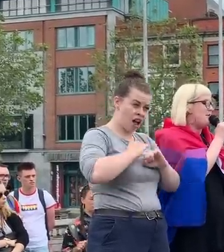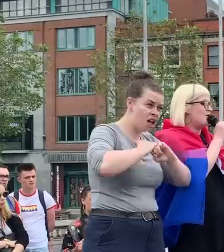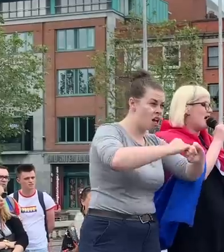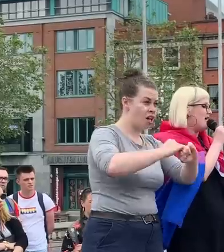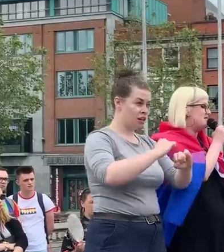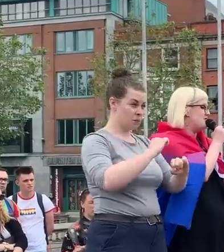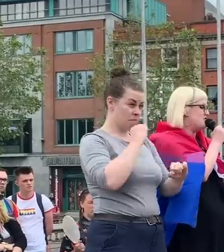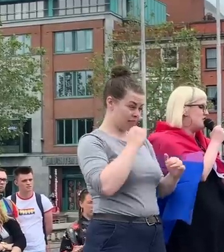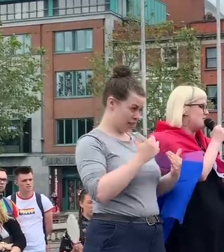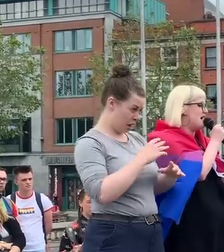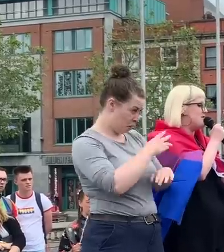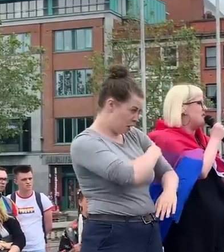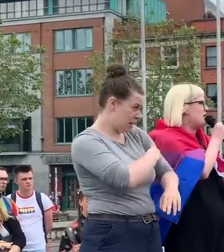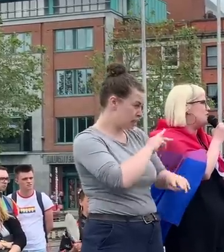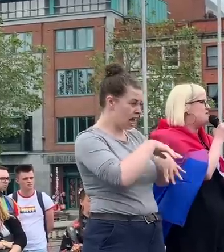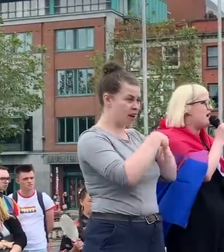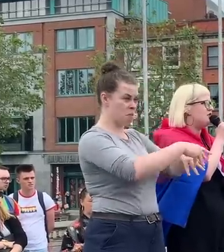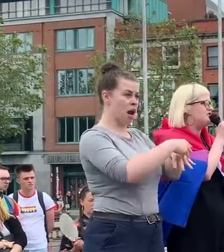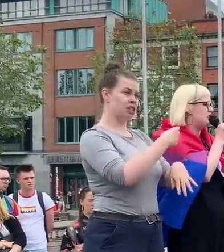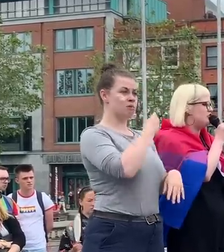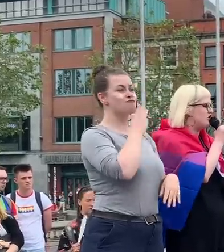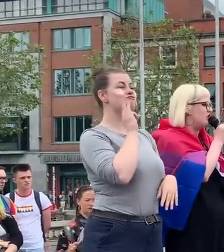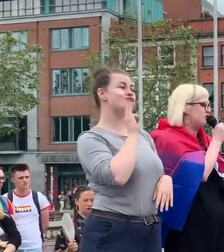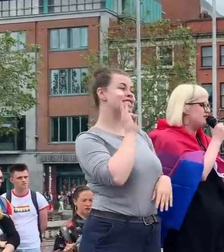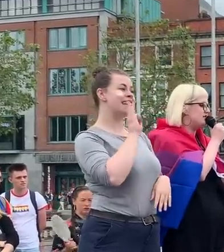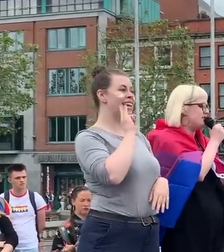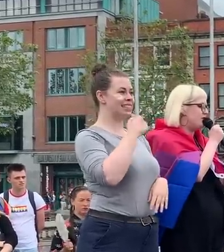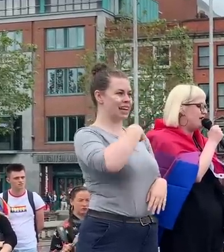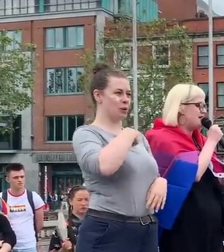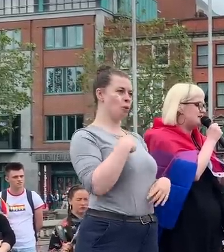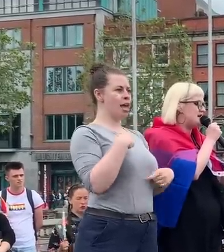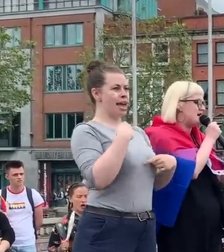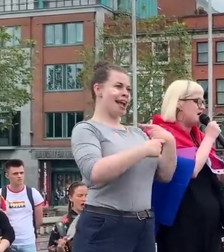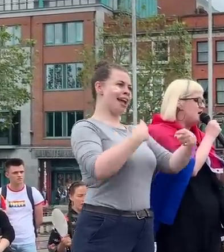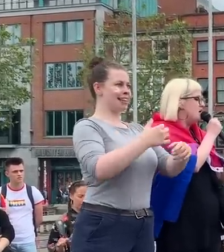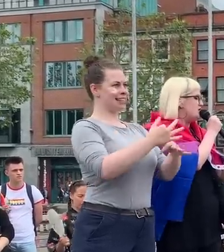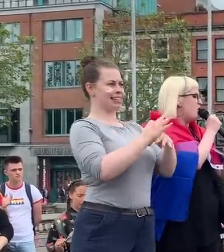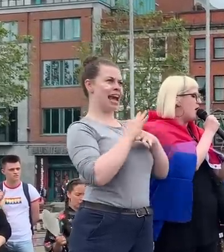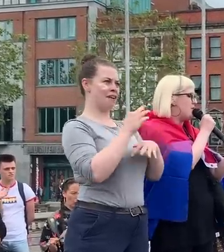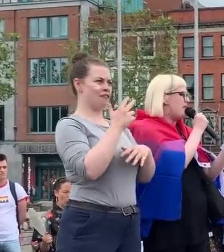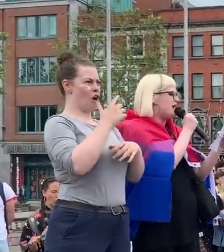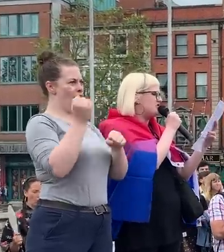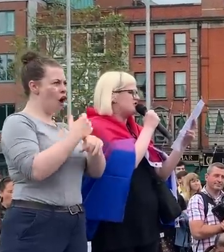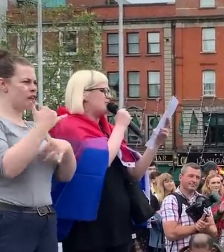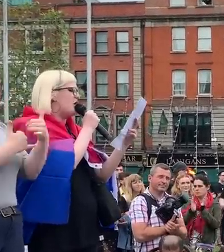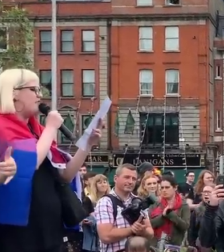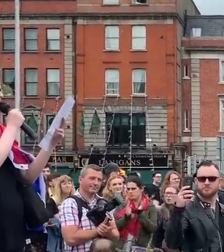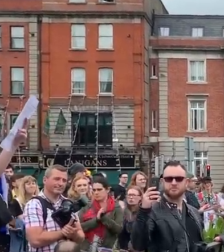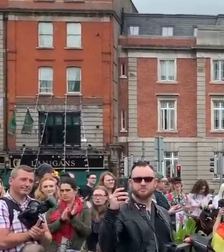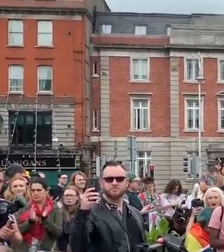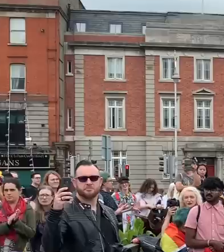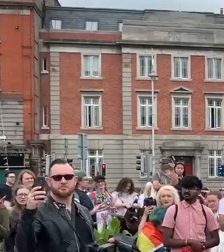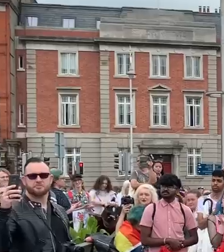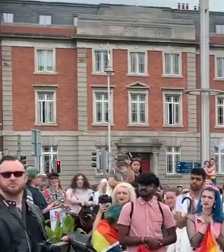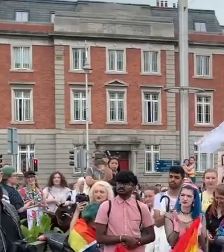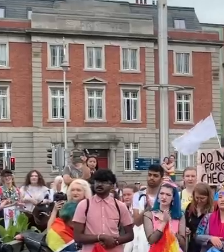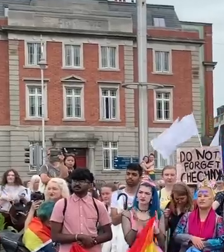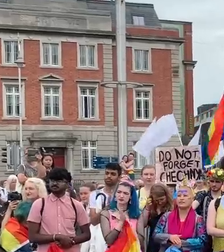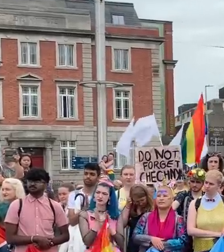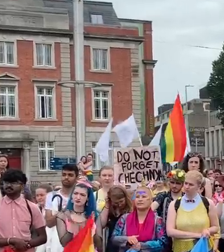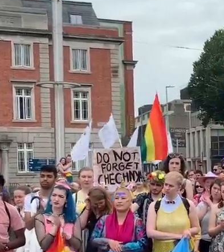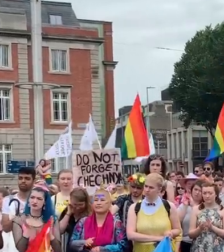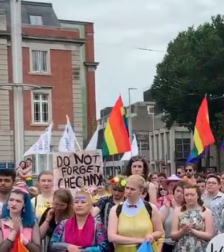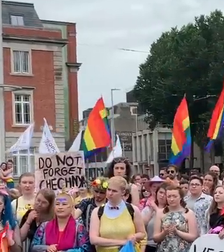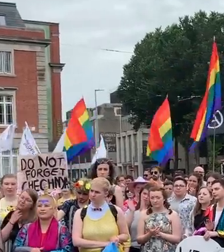march their rainbow cars down the street pretending they don't attack us the other 364 days of the year. So corporations can profit off the years